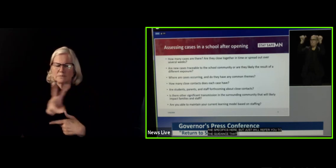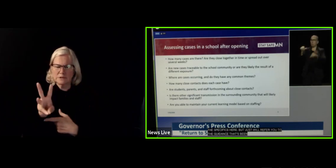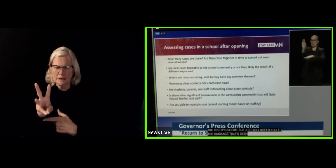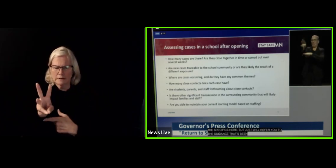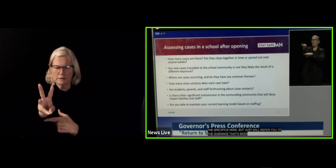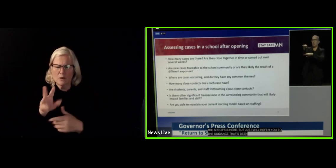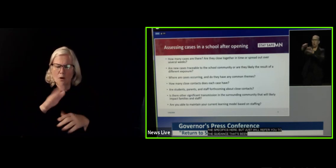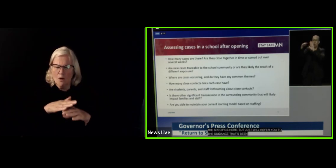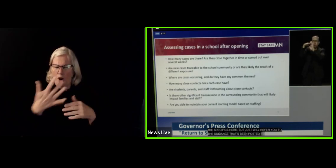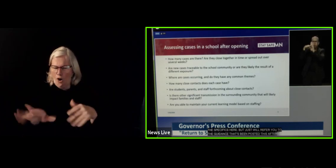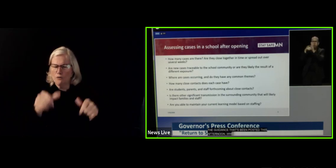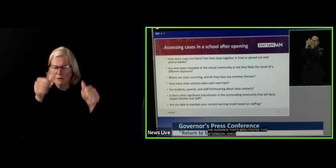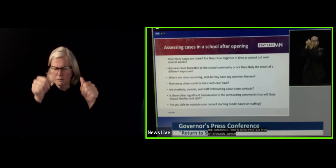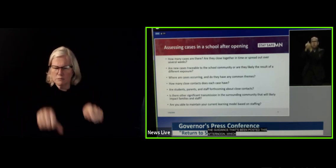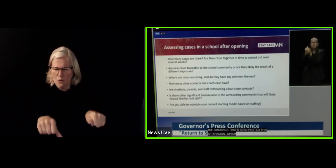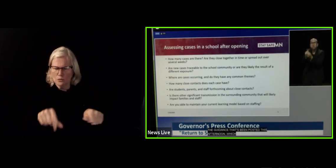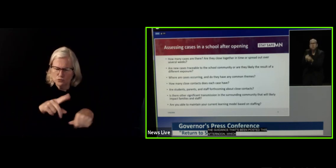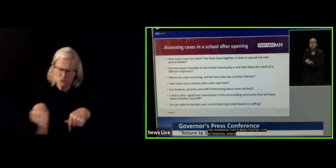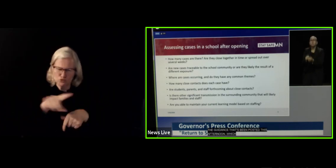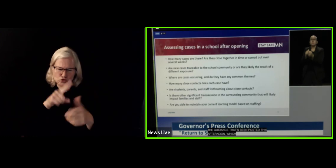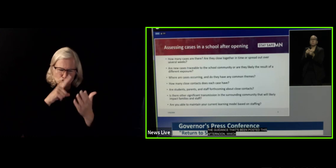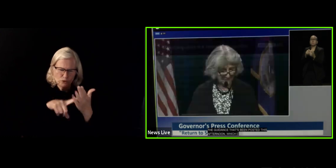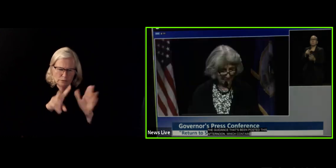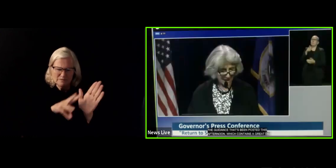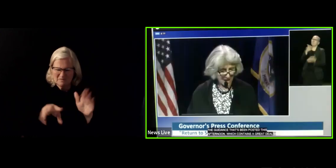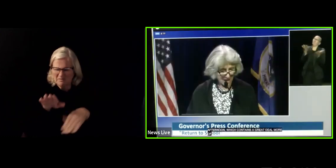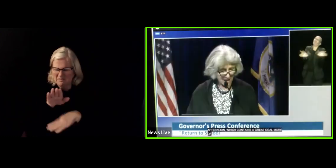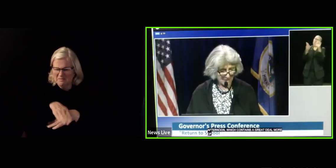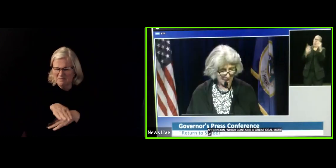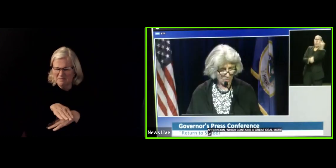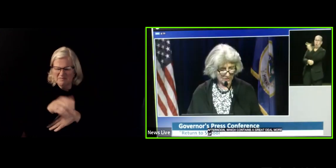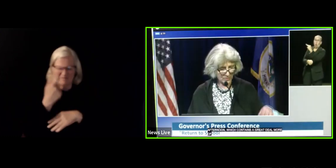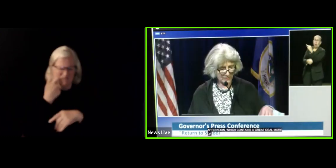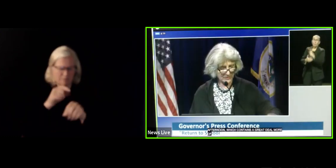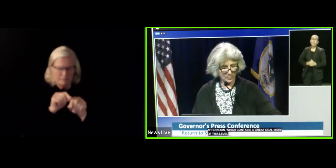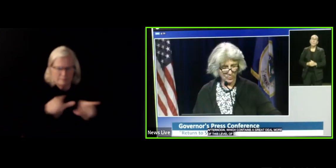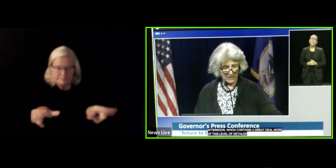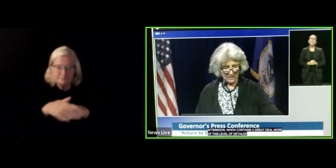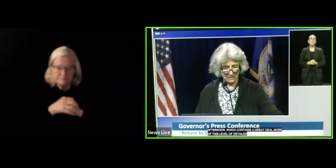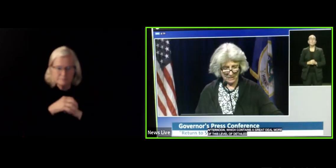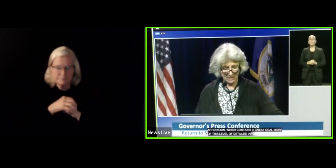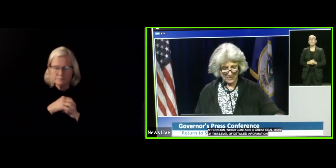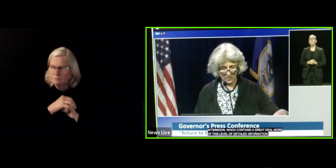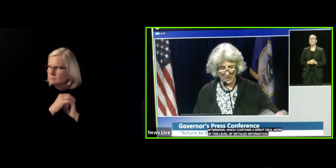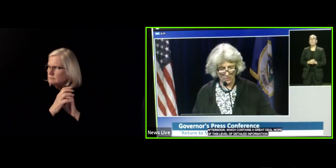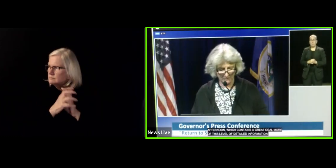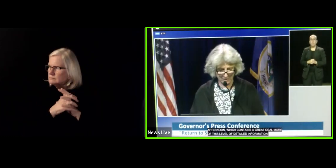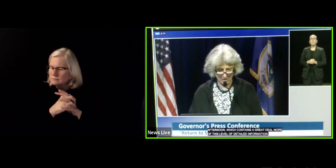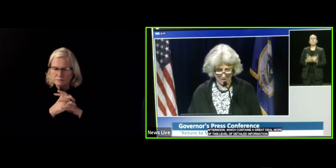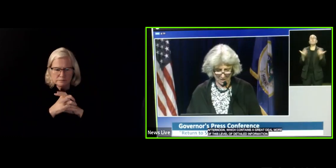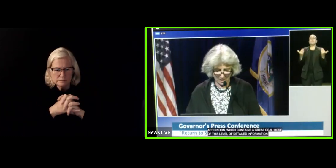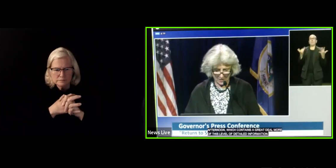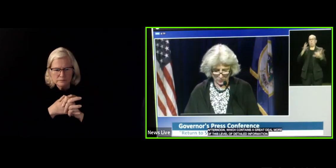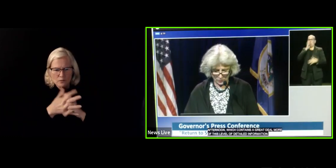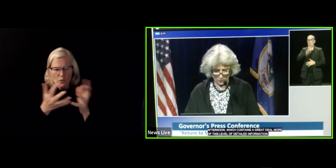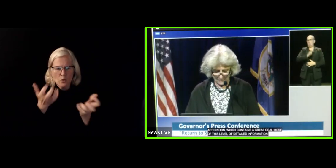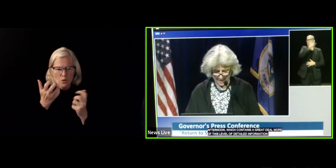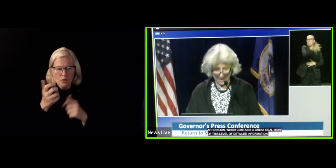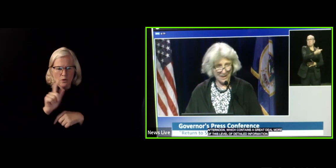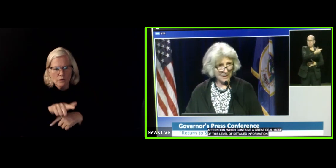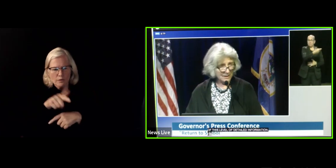deal more of this level of detailed information. I want to, at this point, turn it over